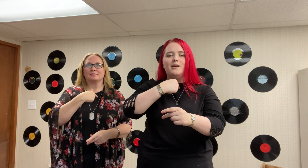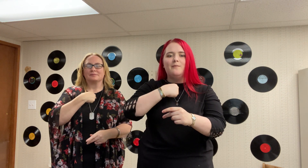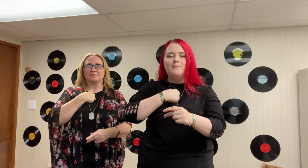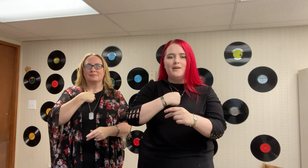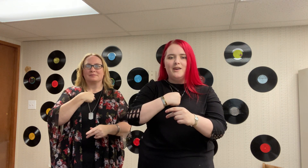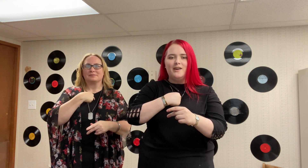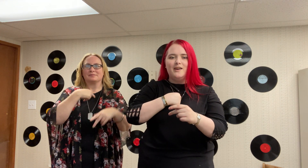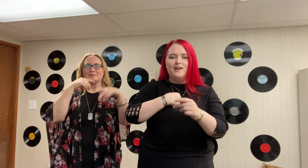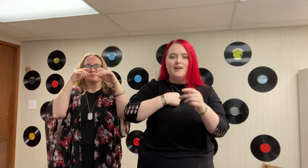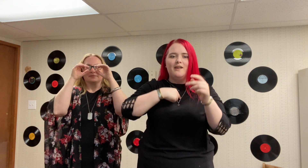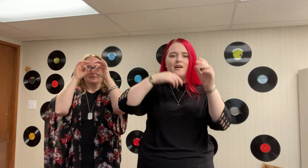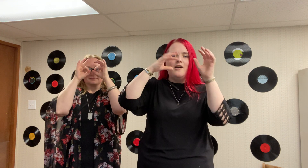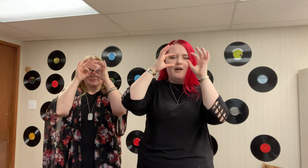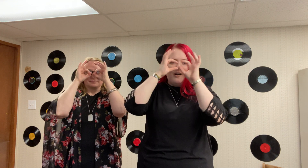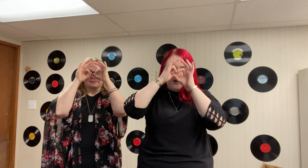keeping me